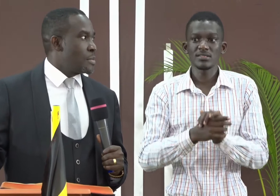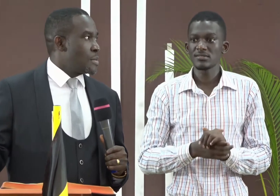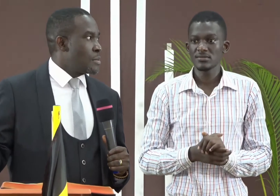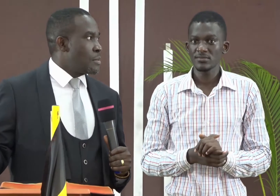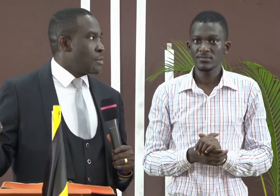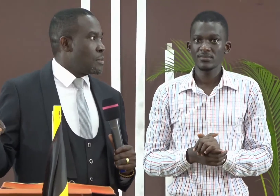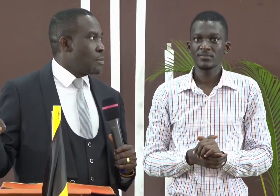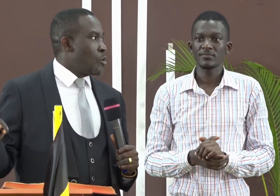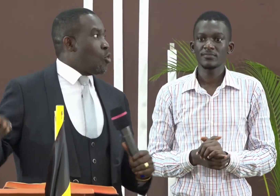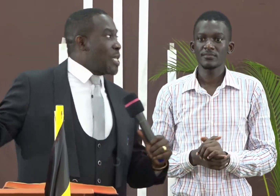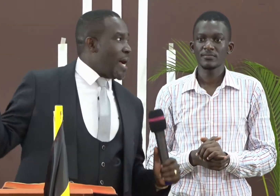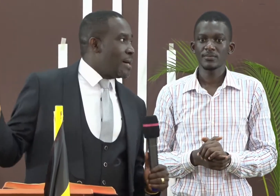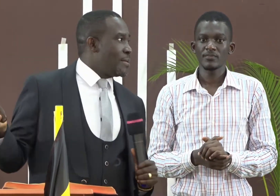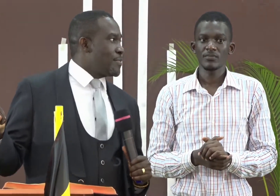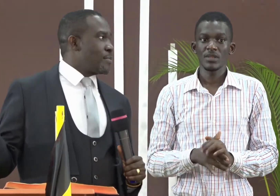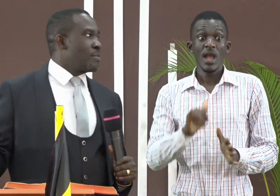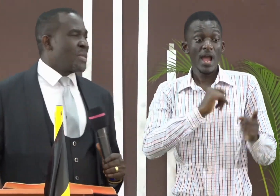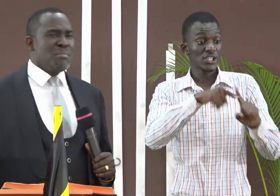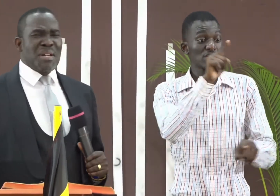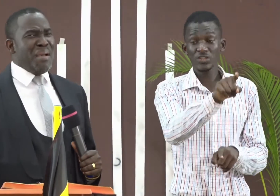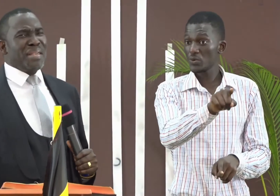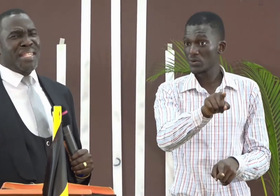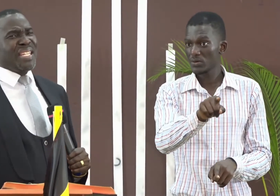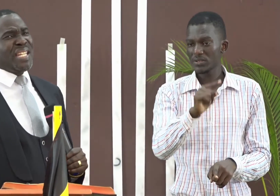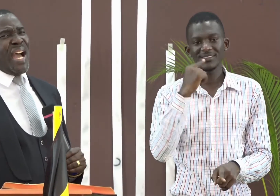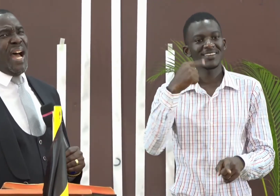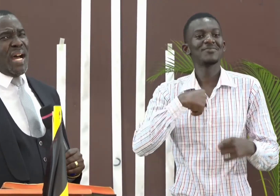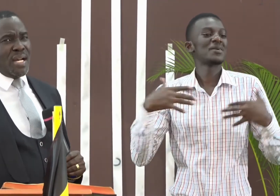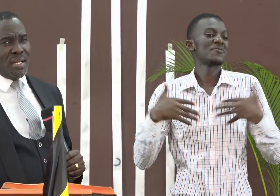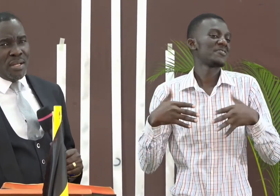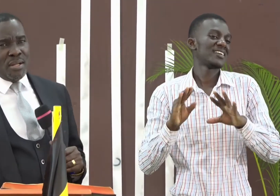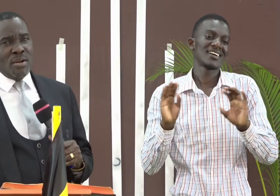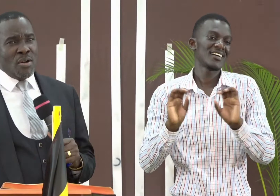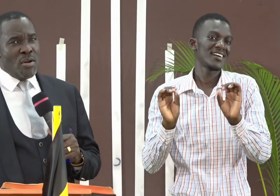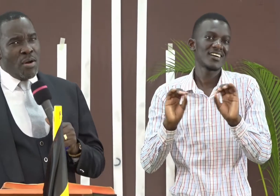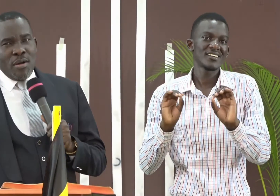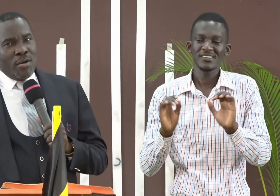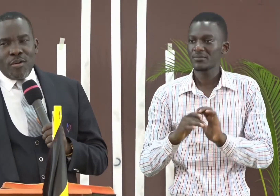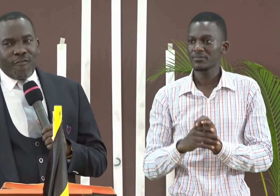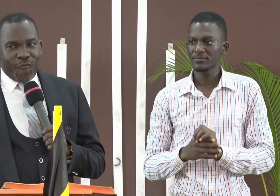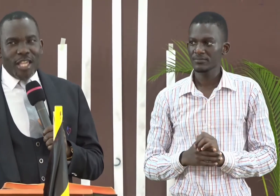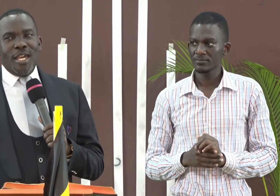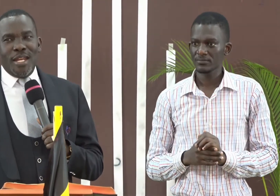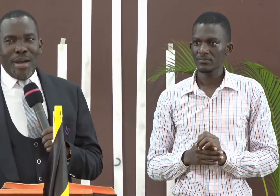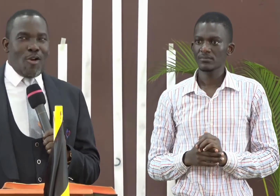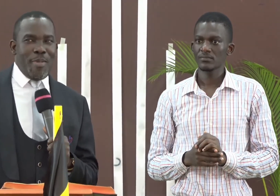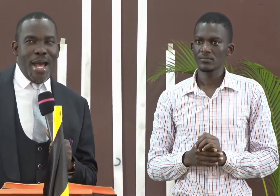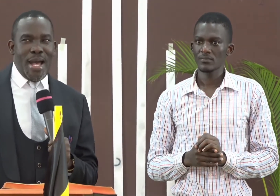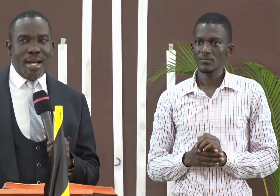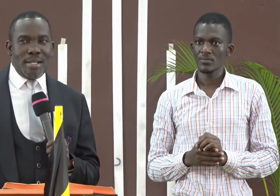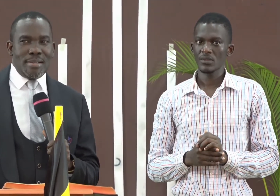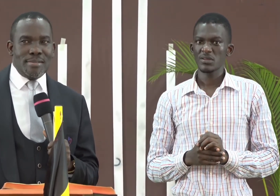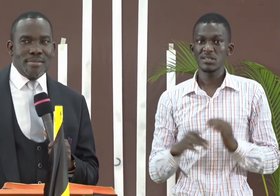taken down because you have stricken it. Nkuta. I'm killing you. Mugambe siti ya. Tell him, I don't fear death. Fajendi